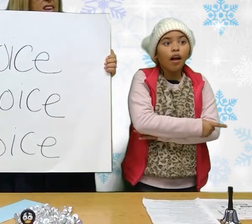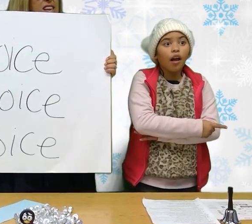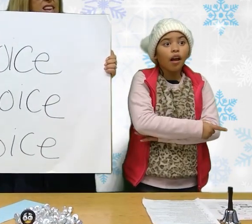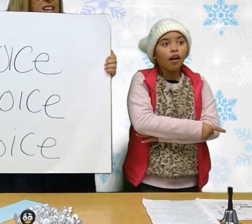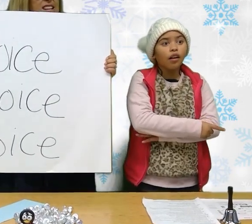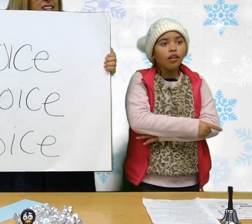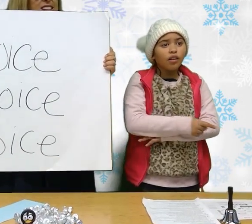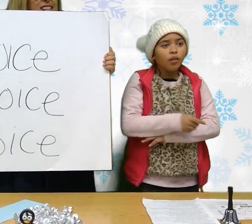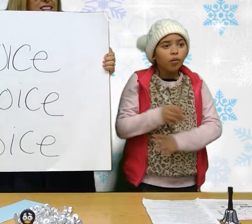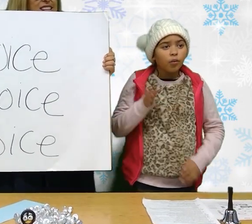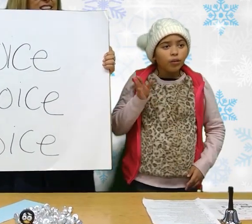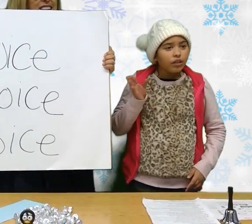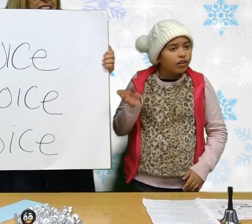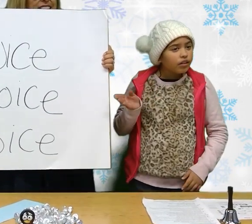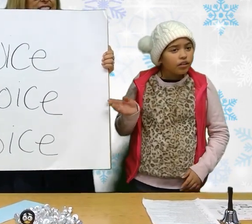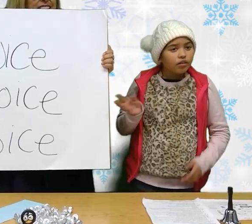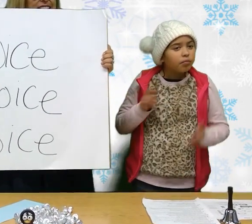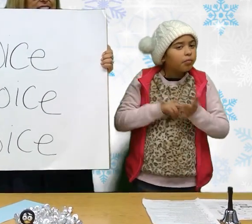be?